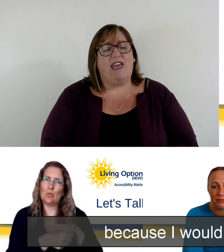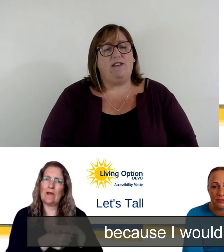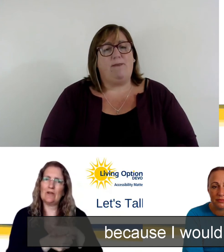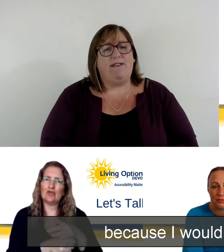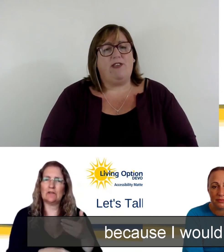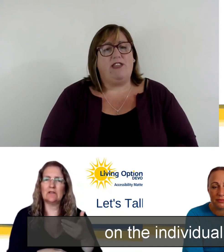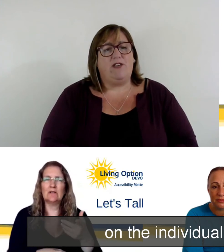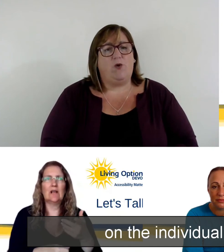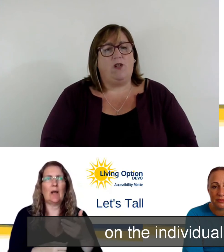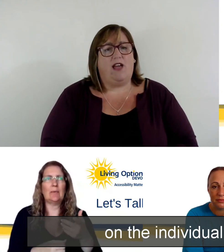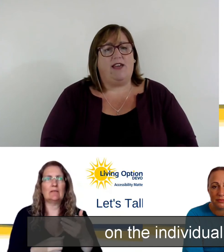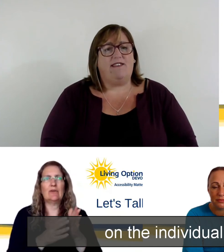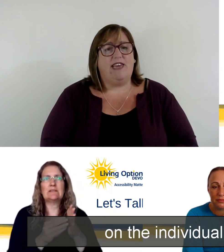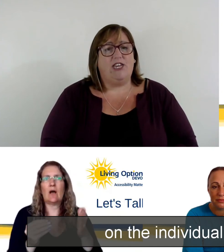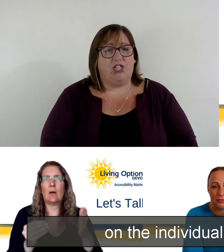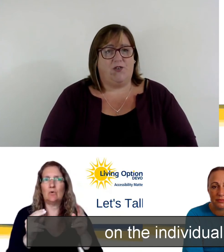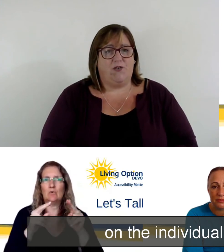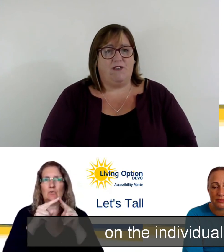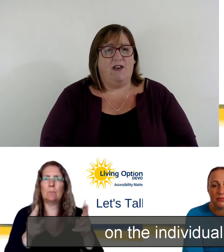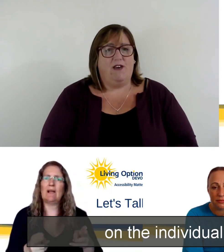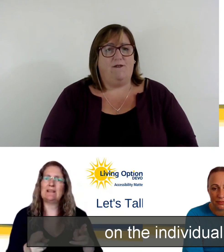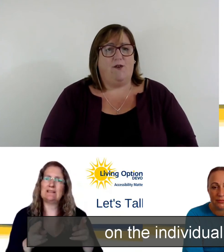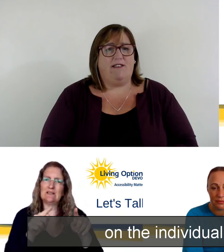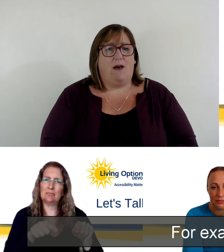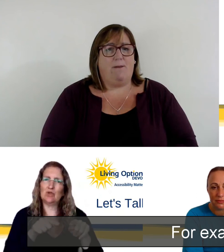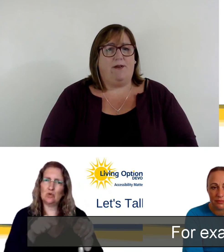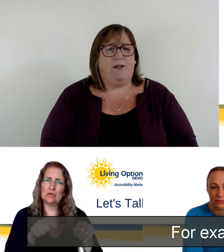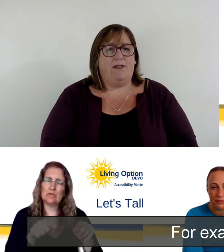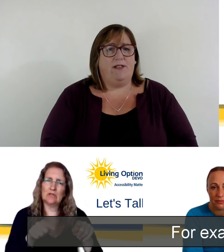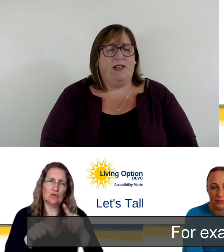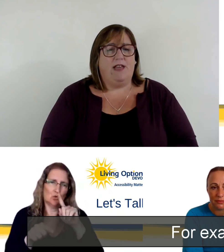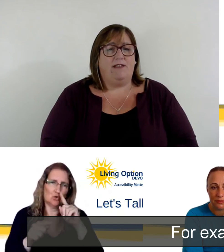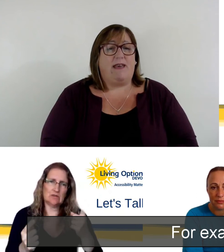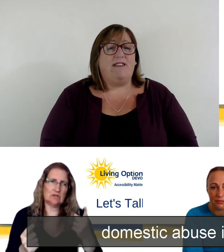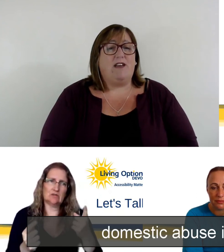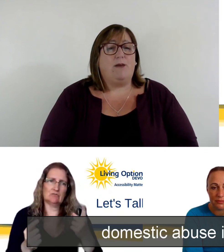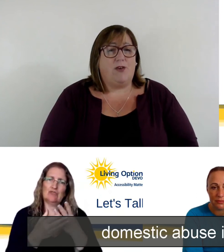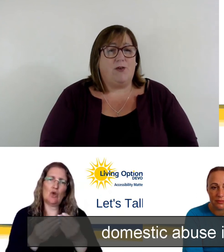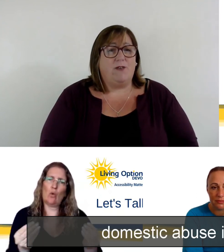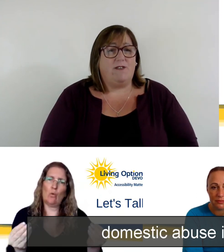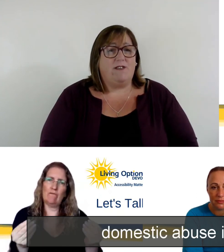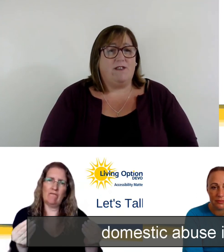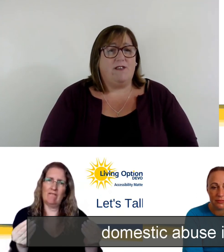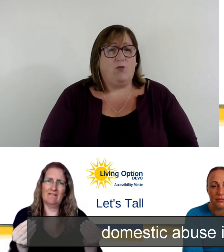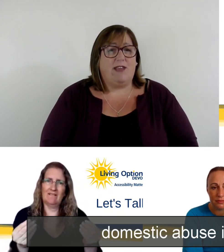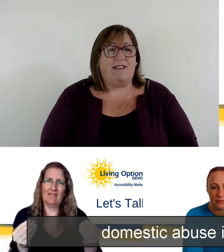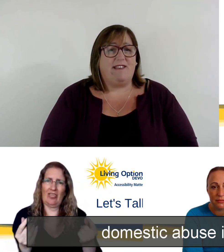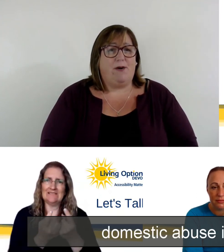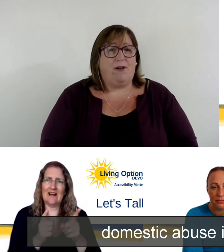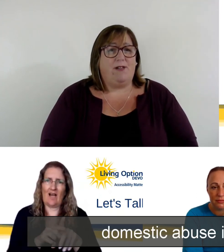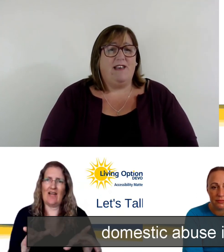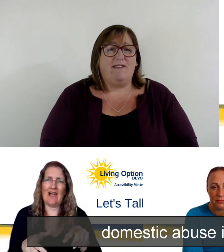I would say it depends on the individual client's issues. For example, domestic abuse is